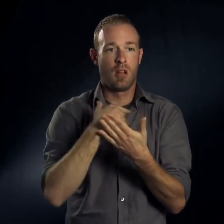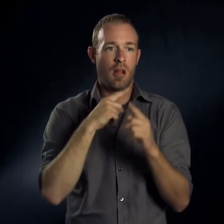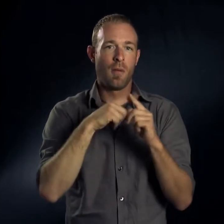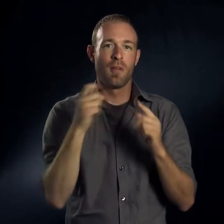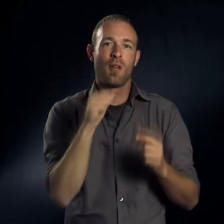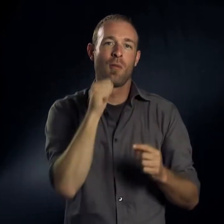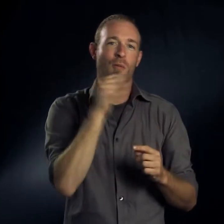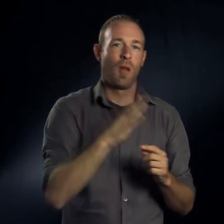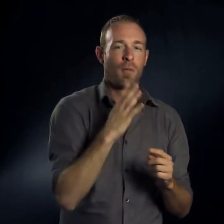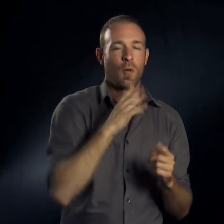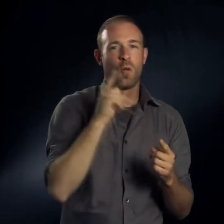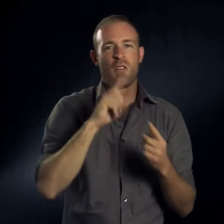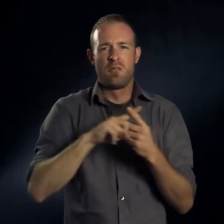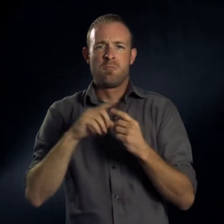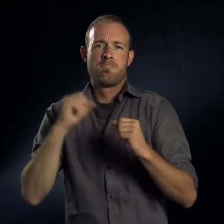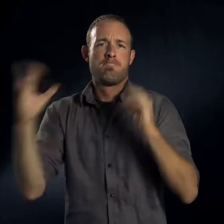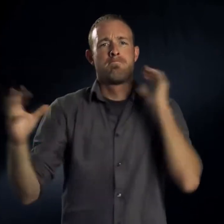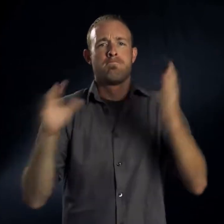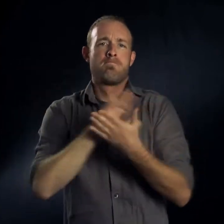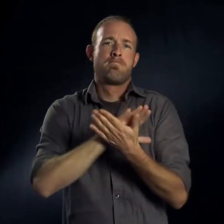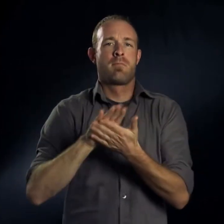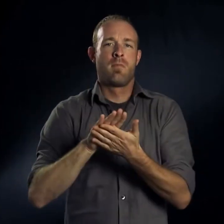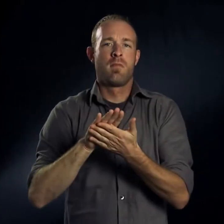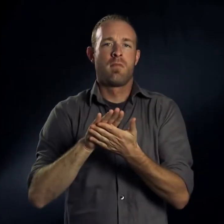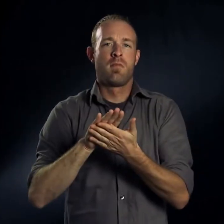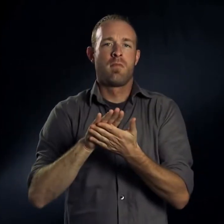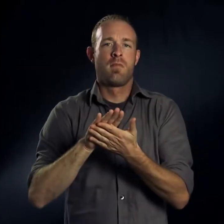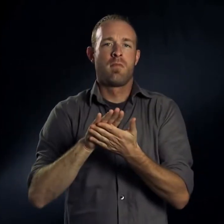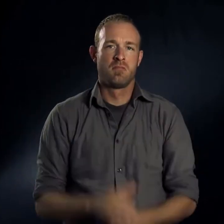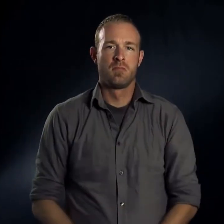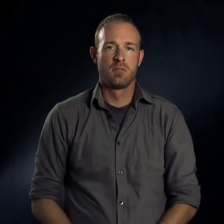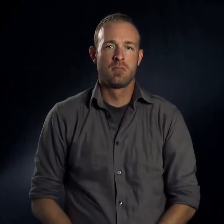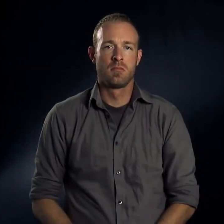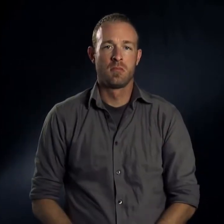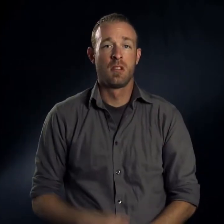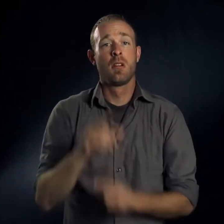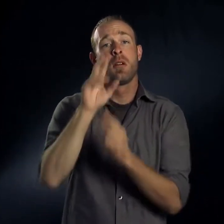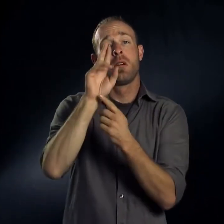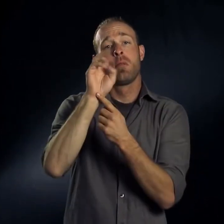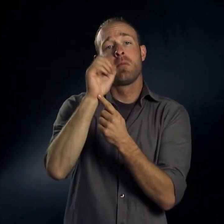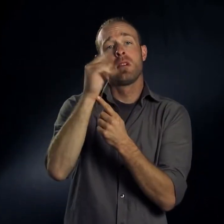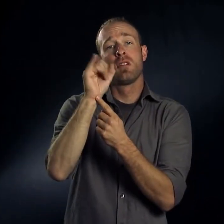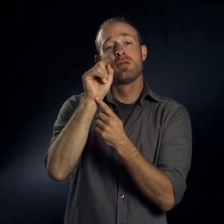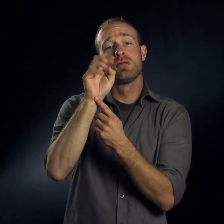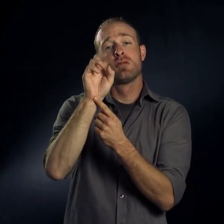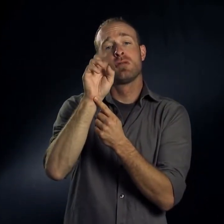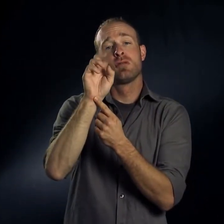There are variations of register that will be used depending on whether the situation is